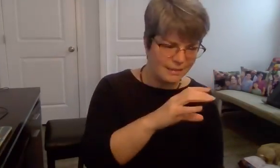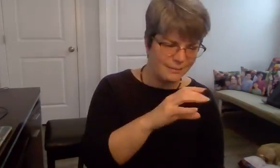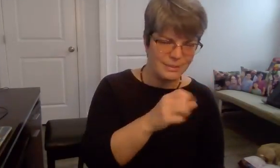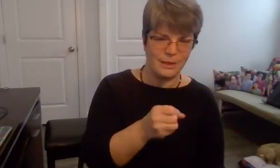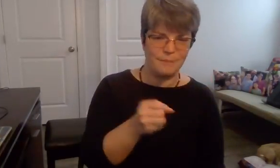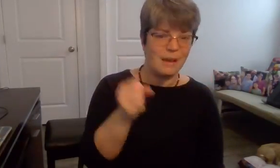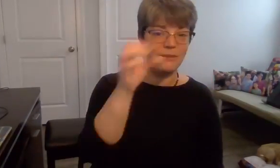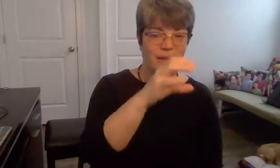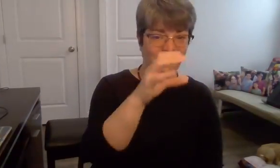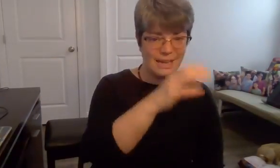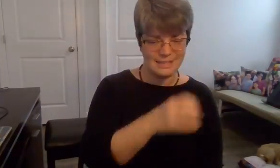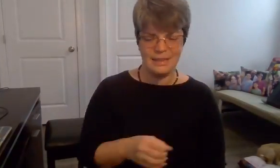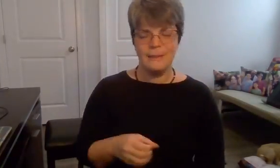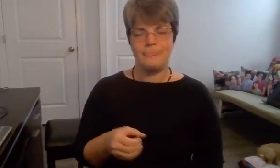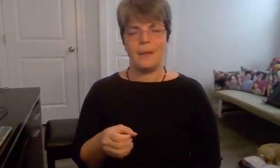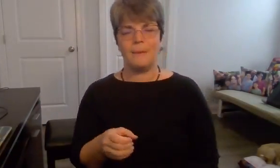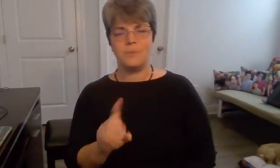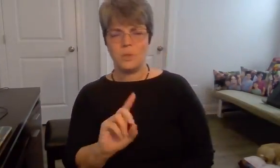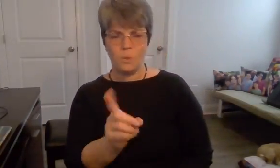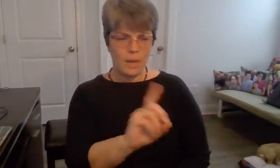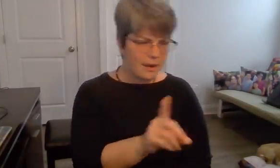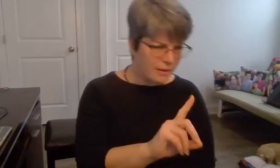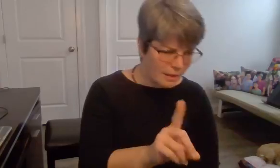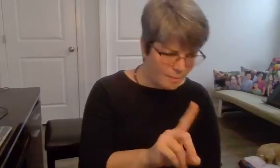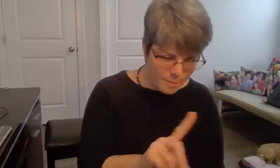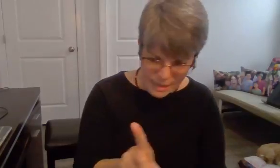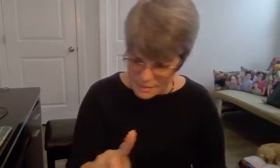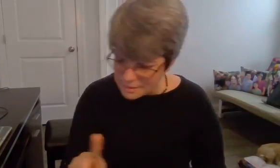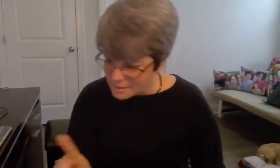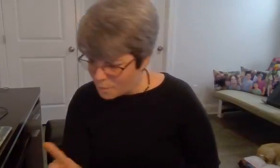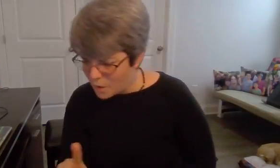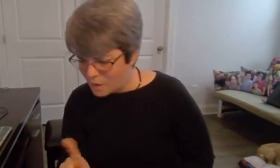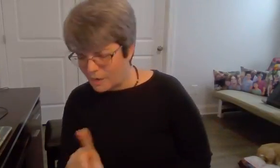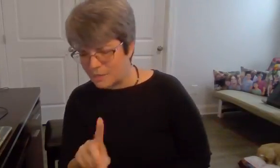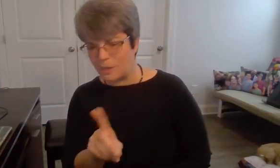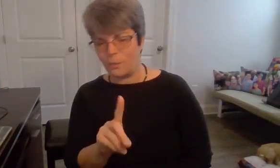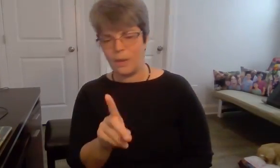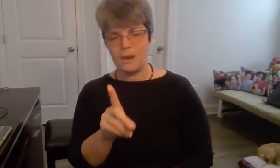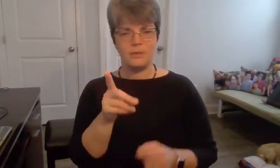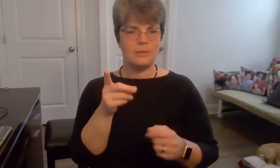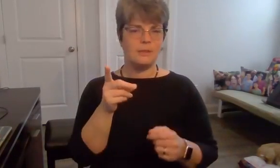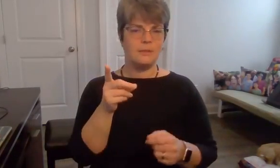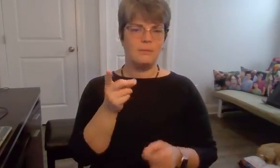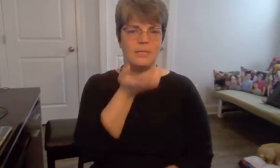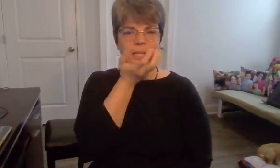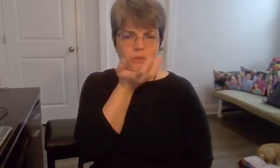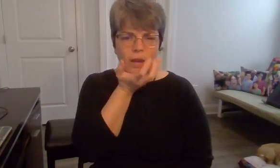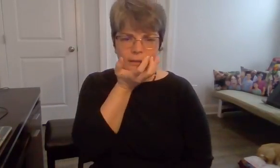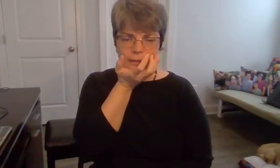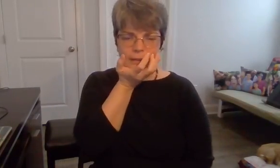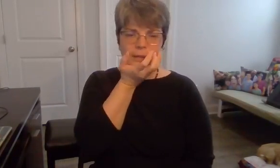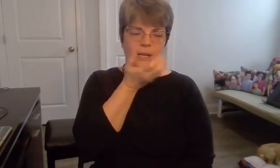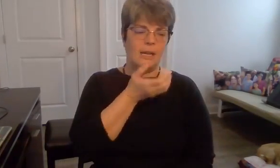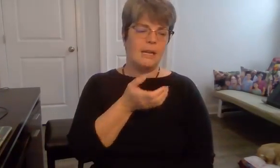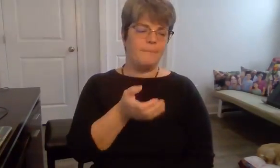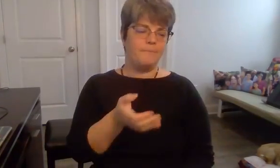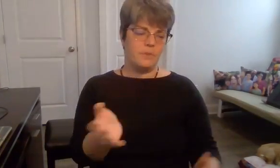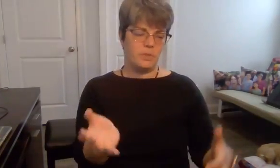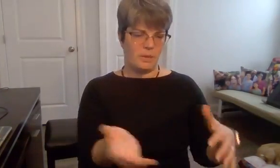what's it called? Magnifying glass. So where could it be? It's somewhere around here. Where's the, what did I say? Truck. So you hide the